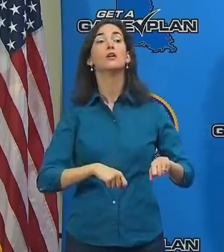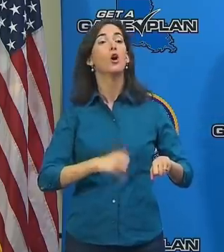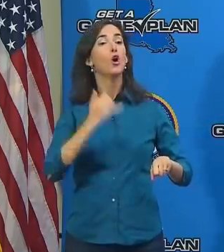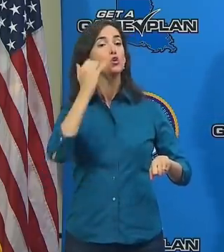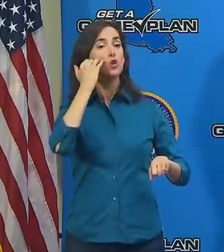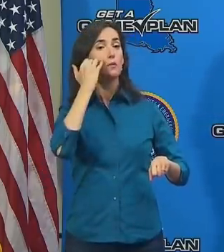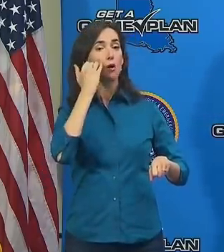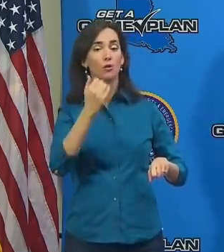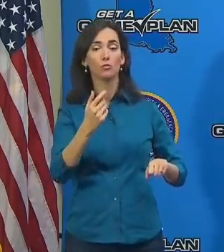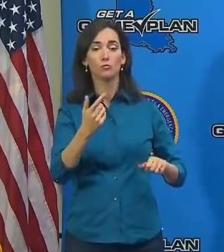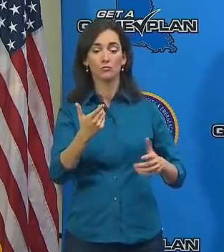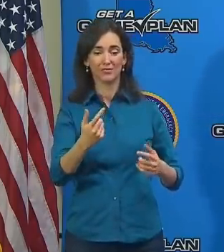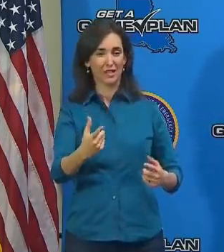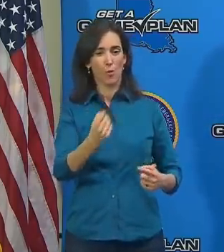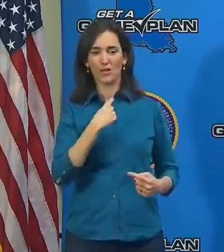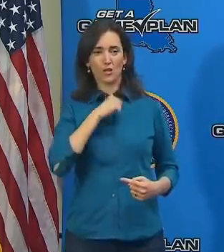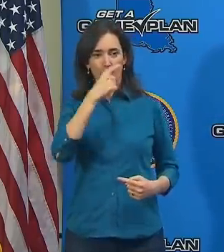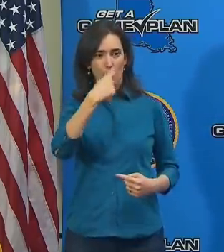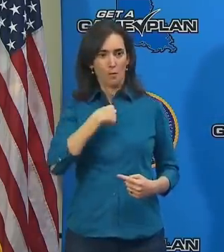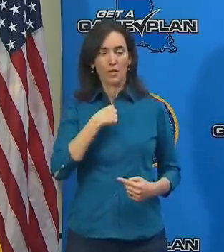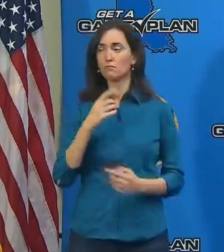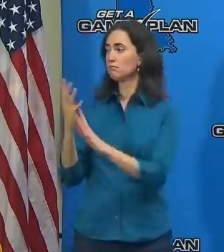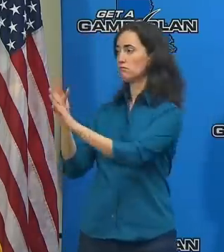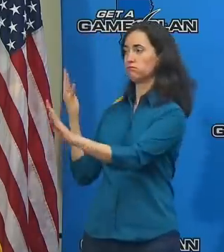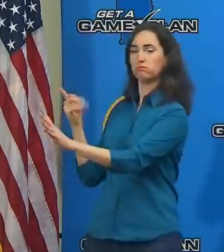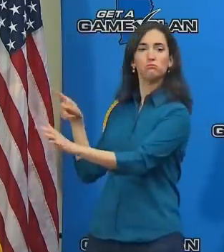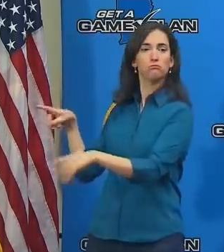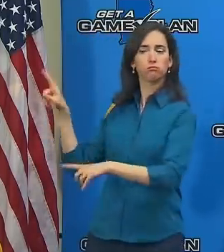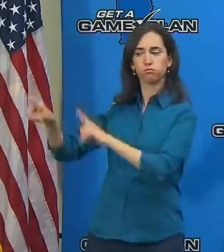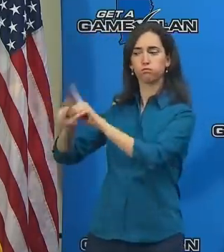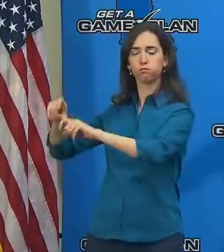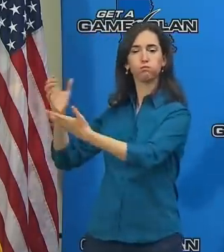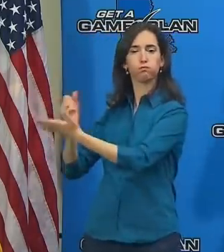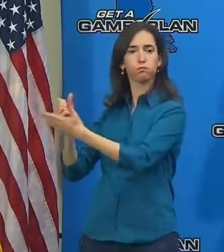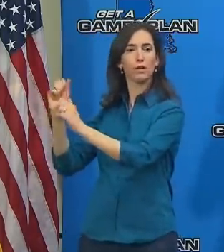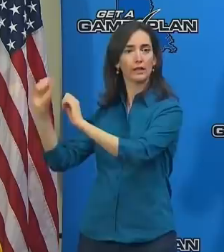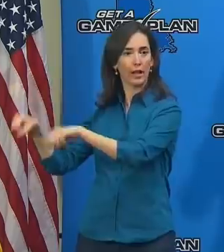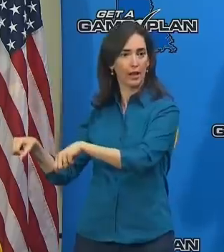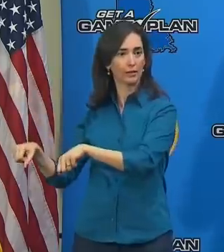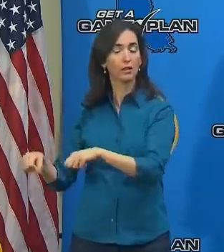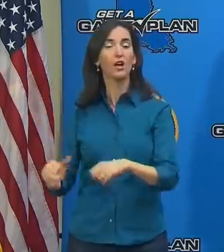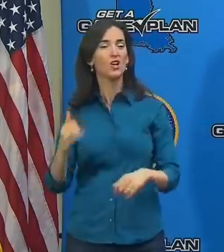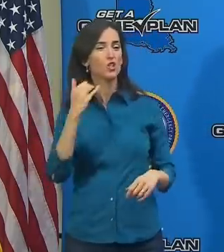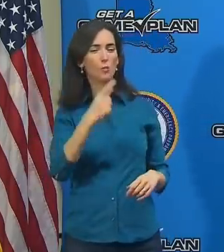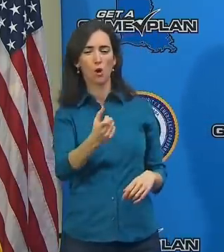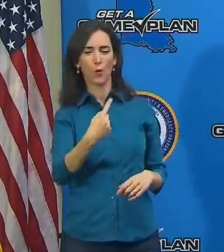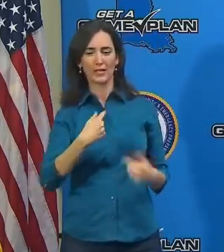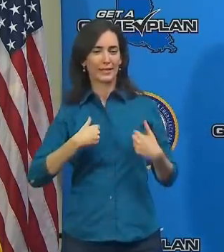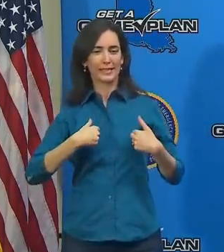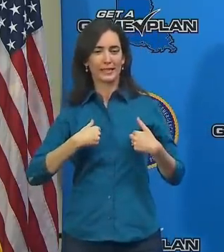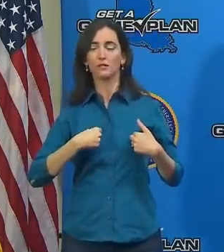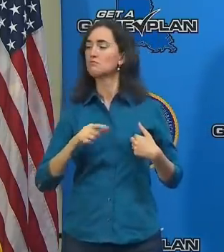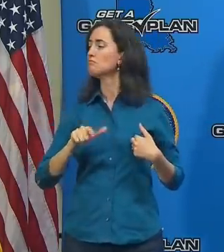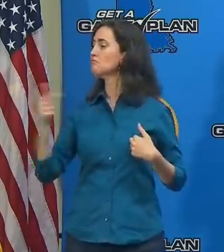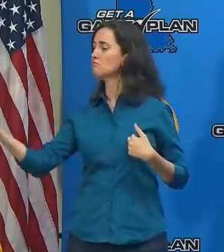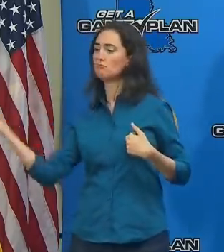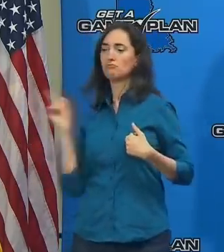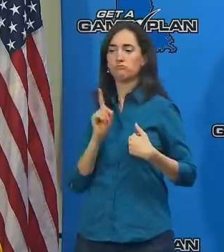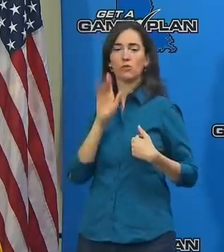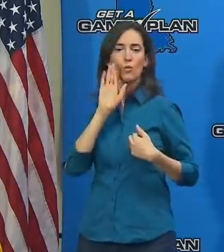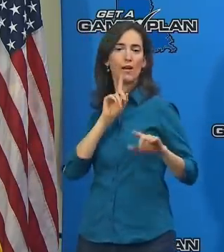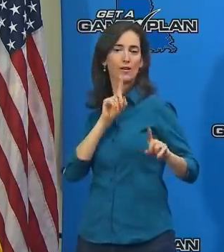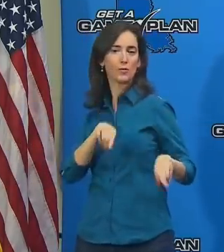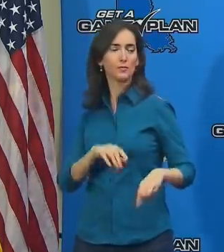people that we have assembled here. And depending on what you ask me, I may ask them to come up and answer the question anyway.